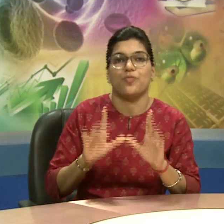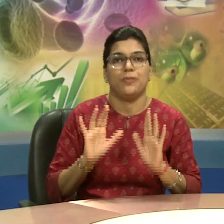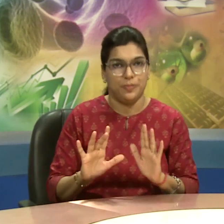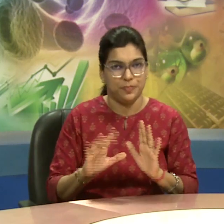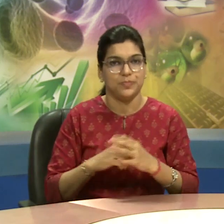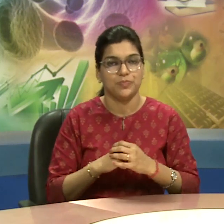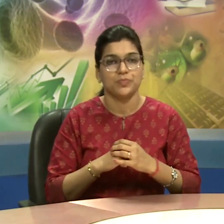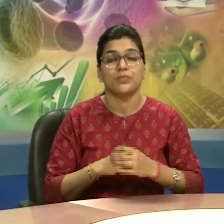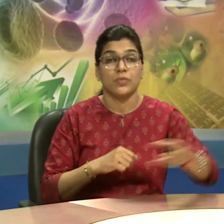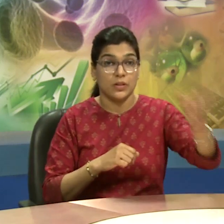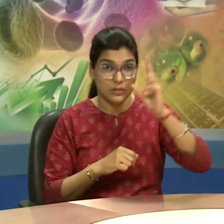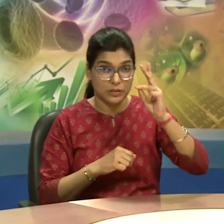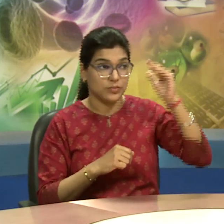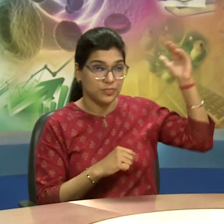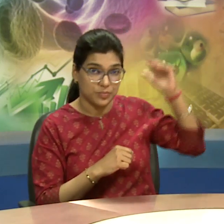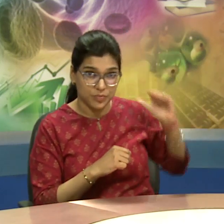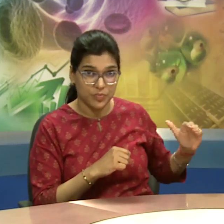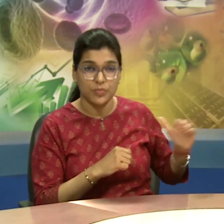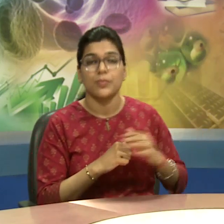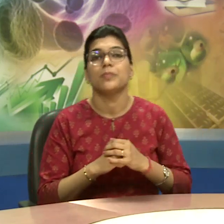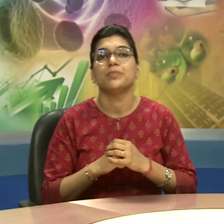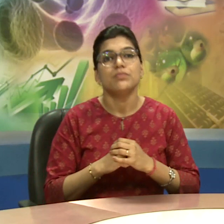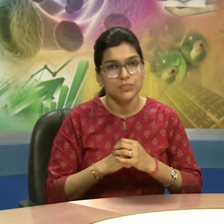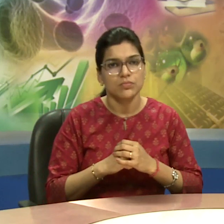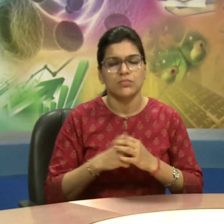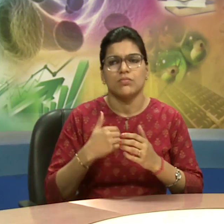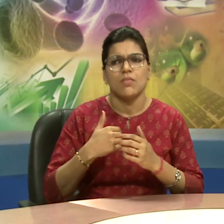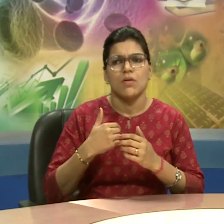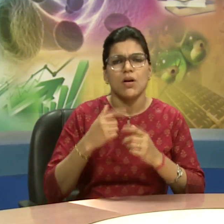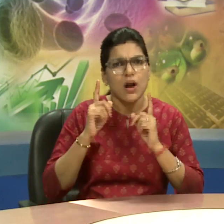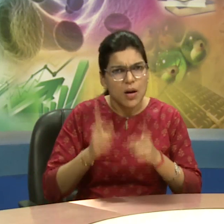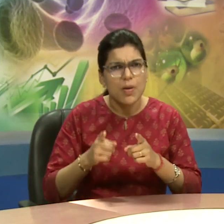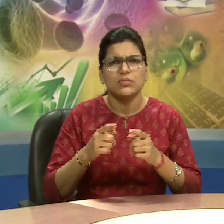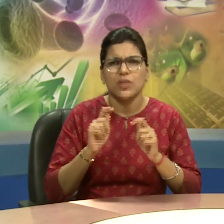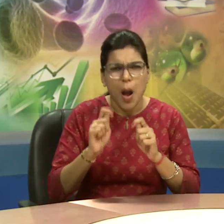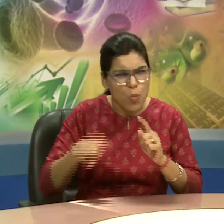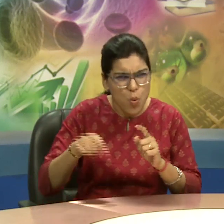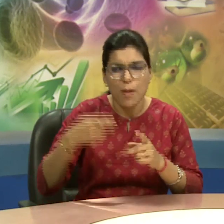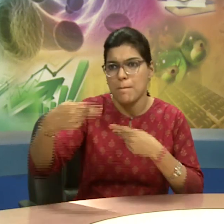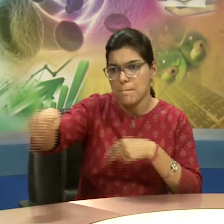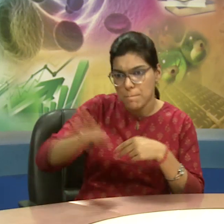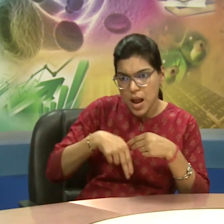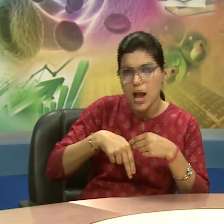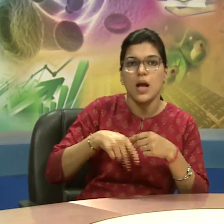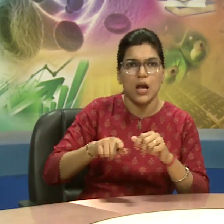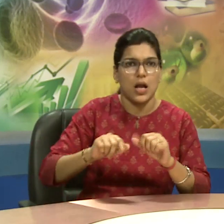First, responsibility of self-help. Second, proof